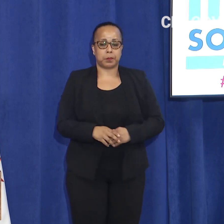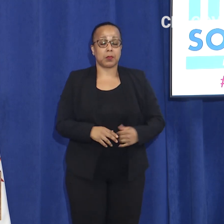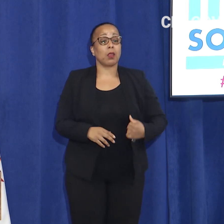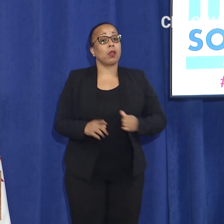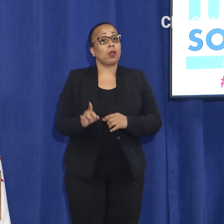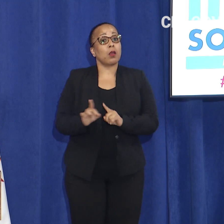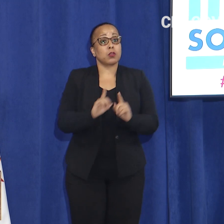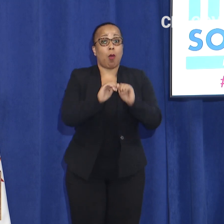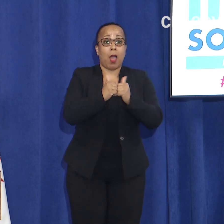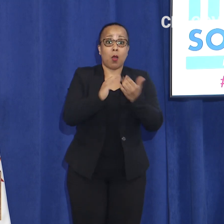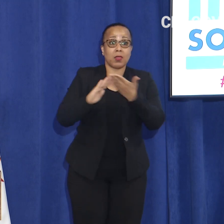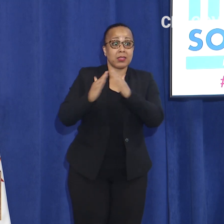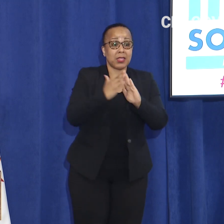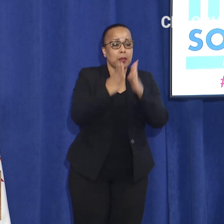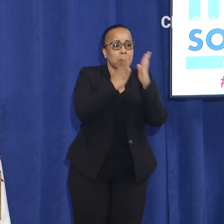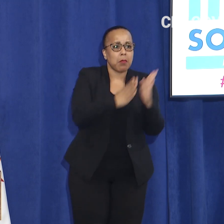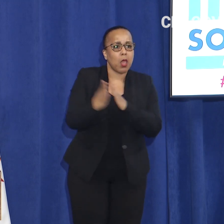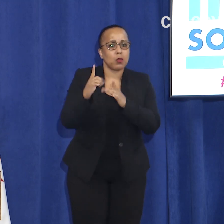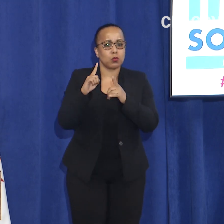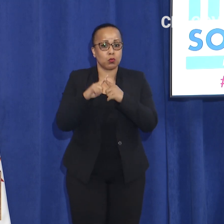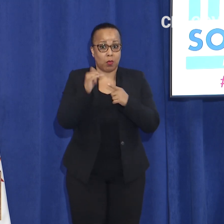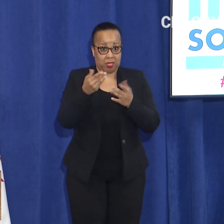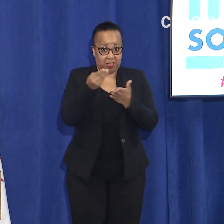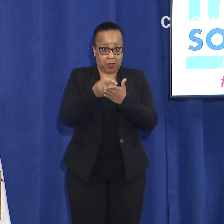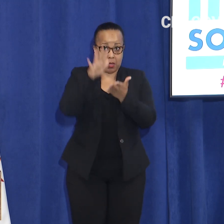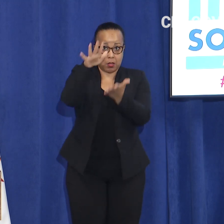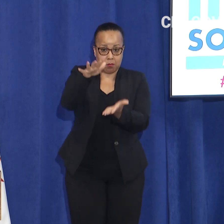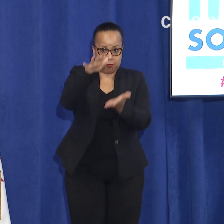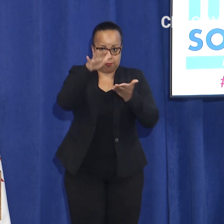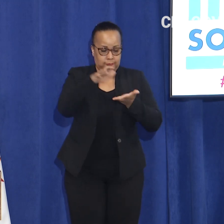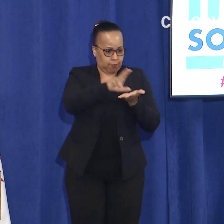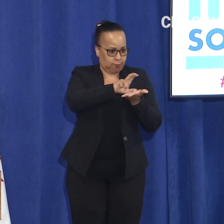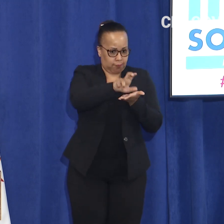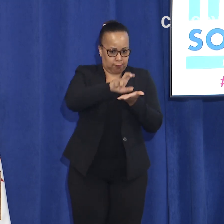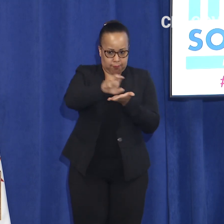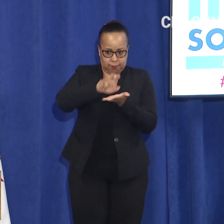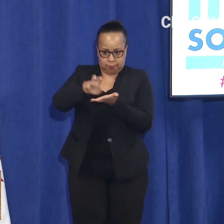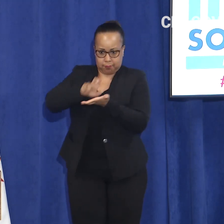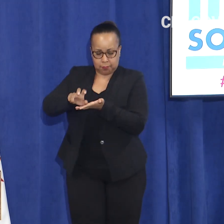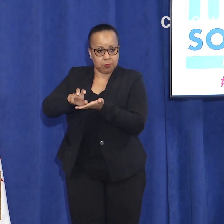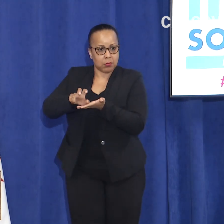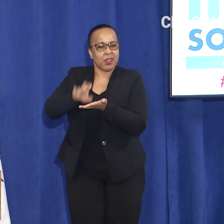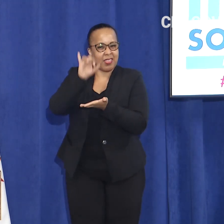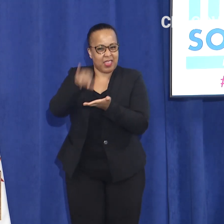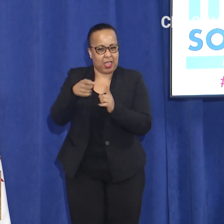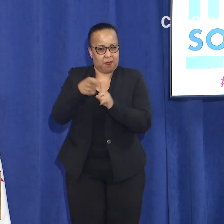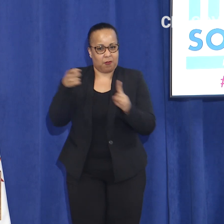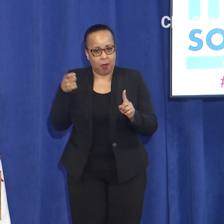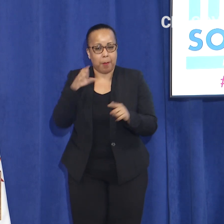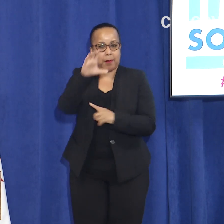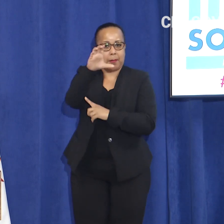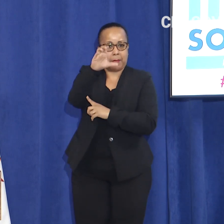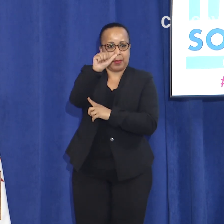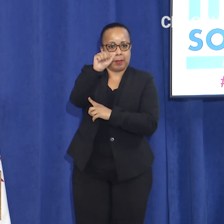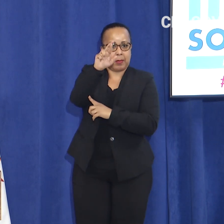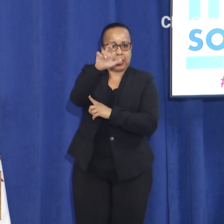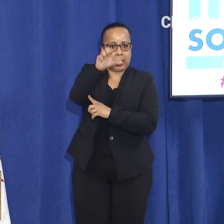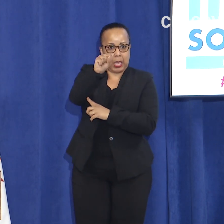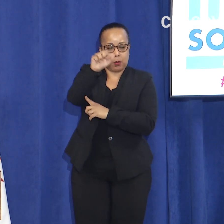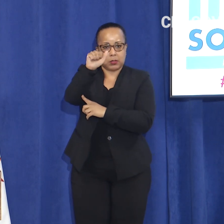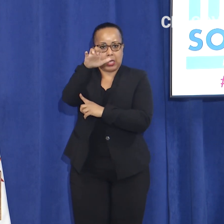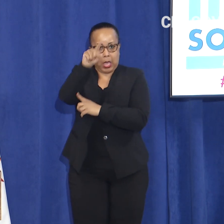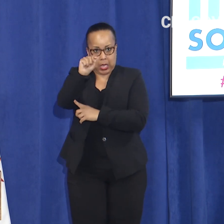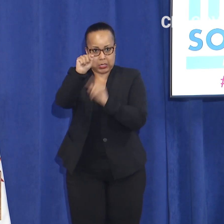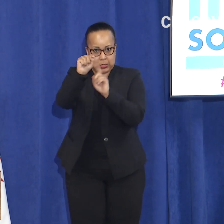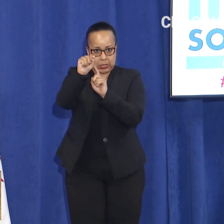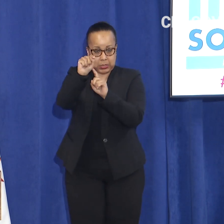as well as how our city plans to appropriate the funds that we have received and will be receiving from the CARES Act. As I